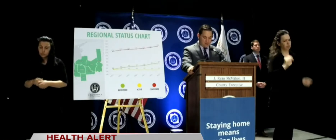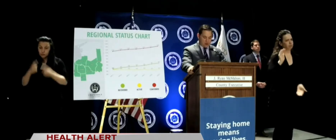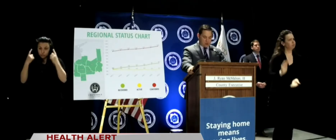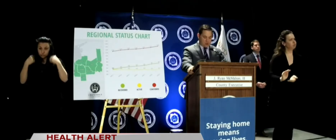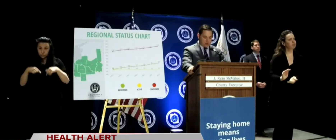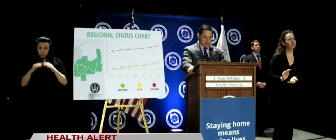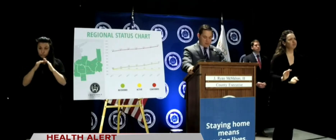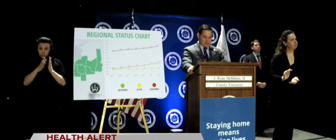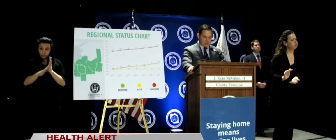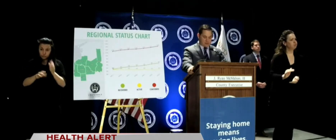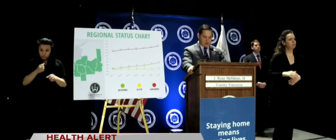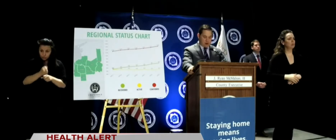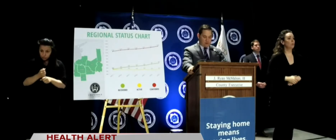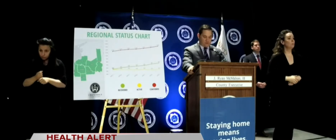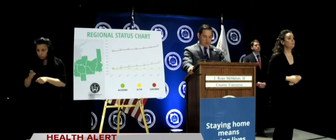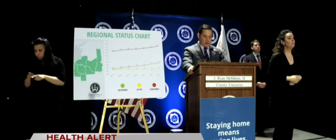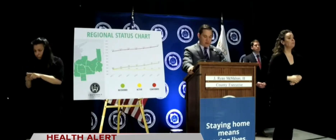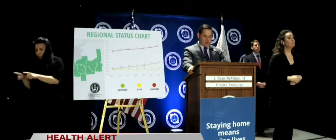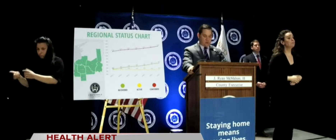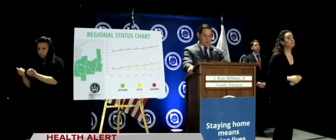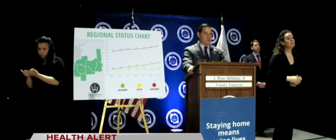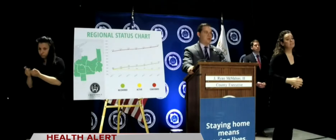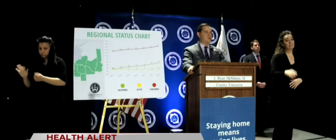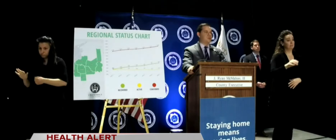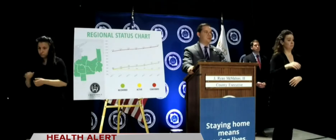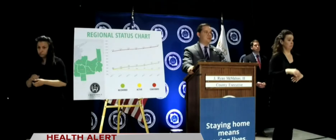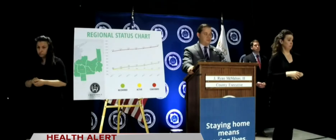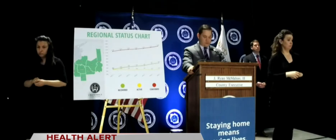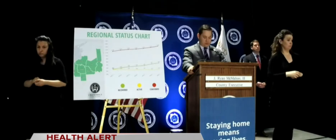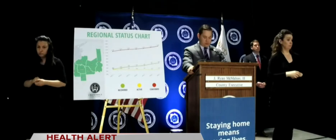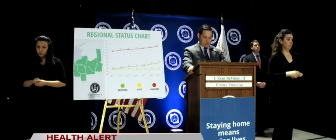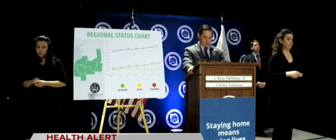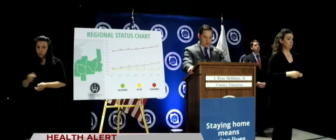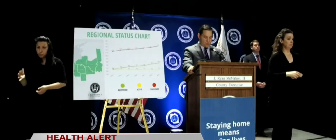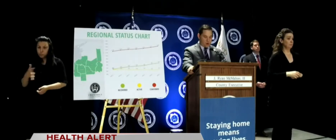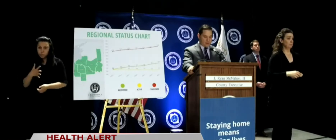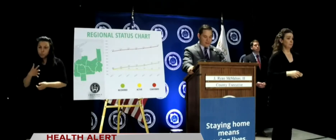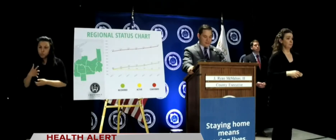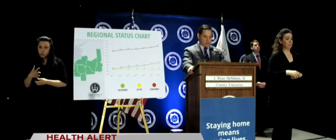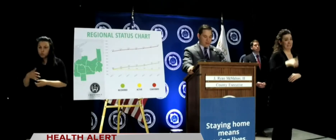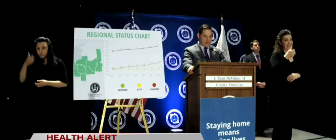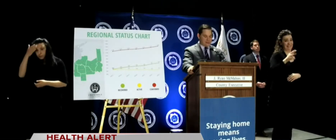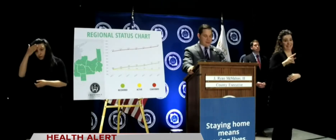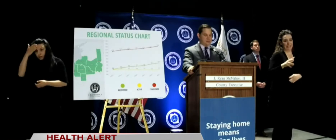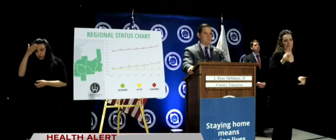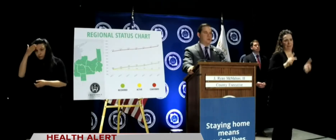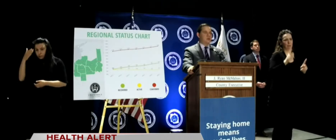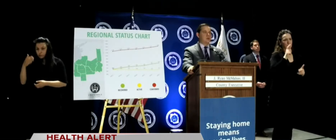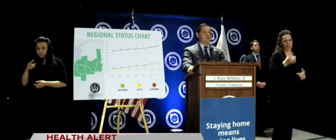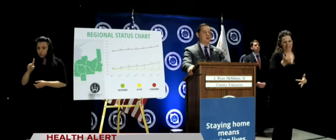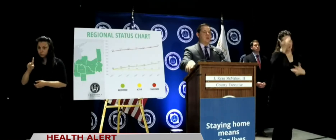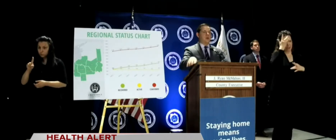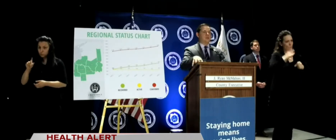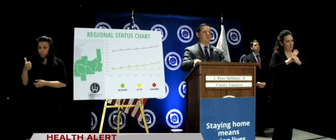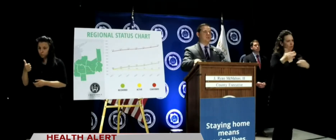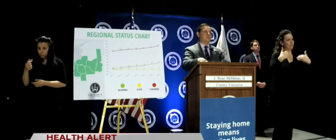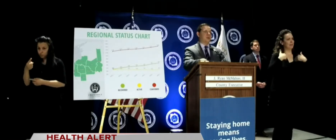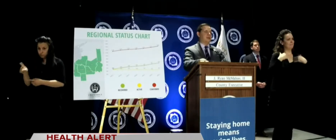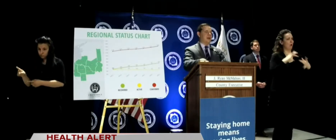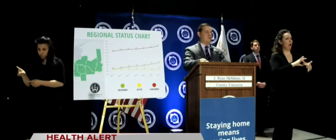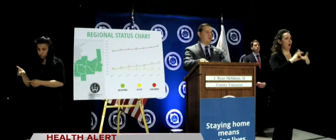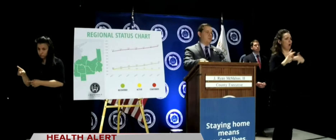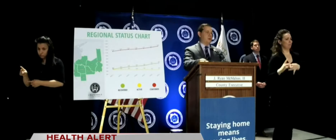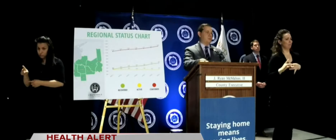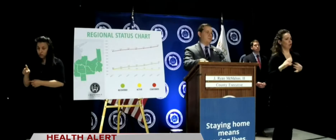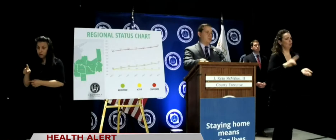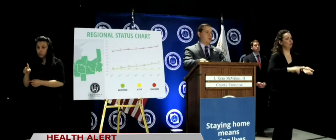16 of our new cases are affiliated with our senior living facilities, and 1 is a new contact. So I want to explain